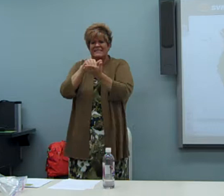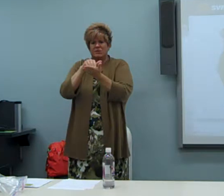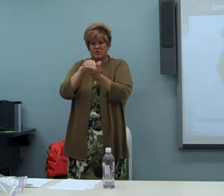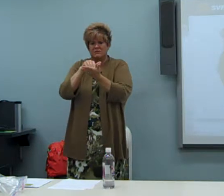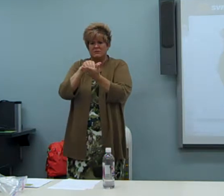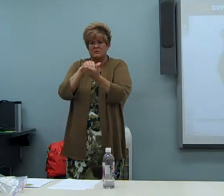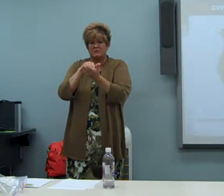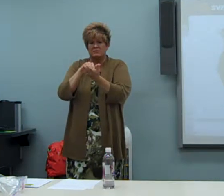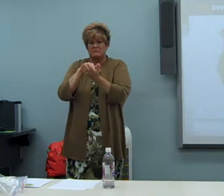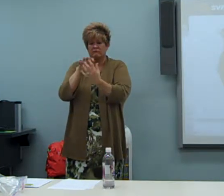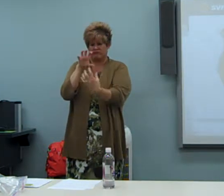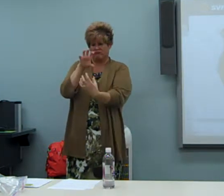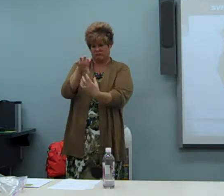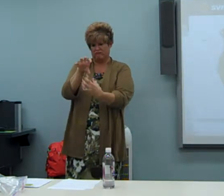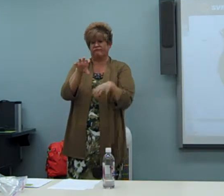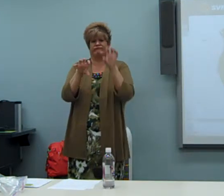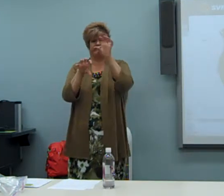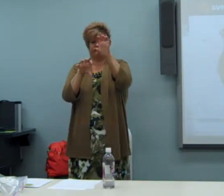There's maybe 45 centers to a district.